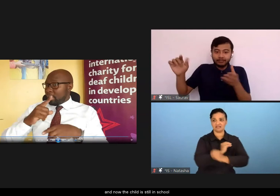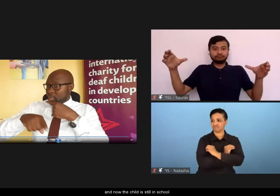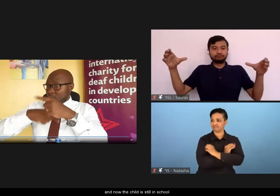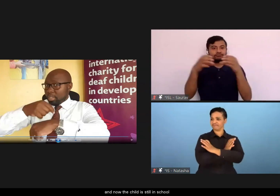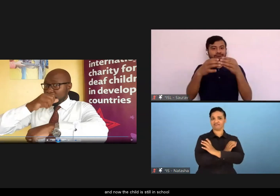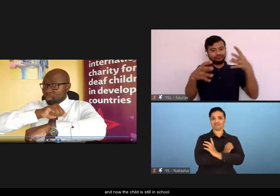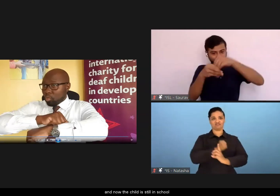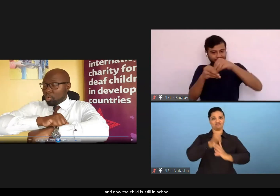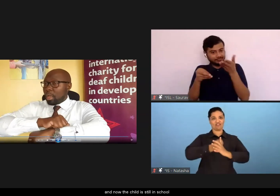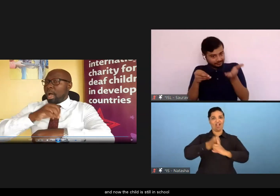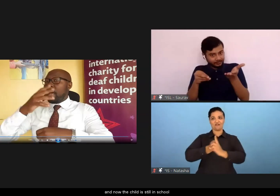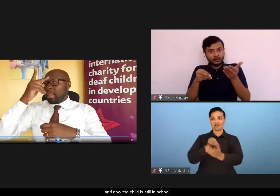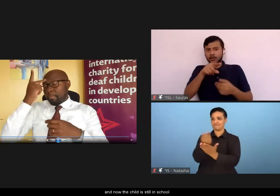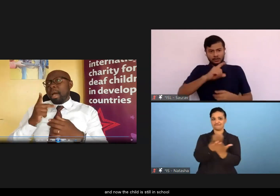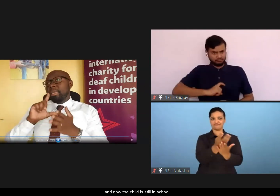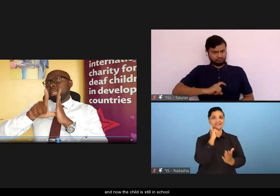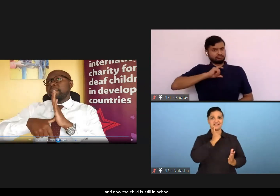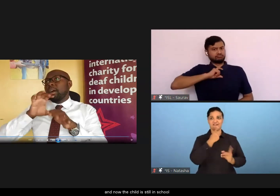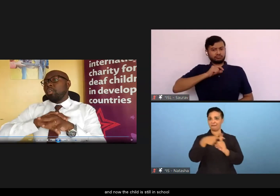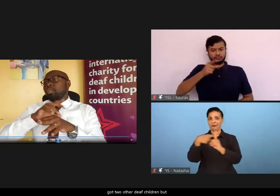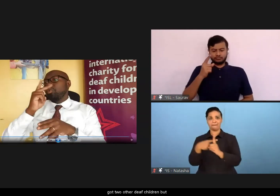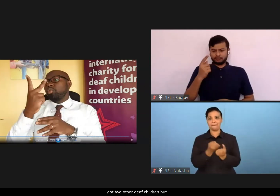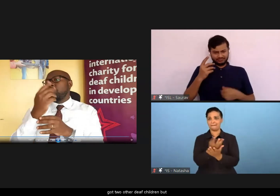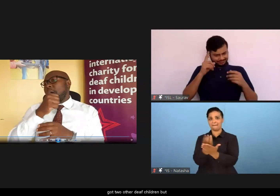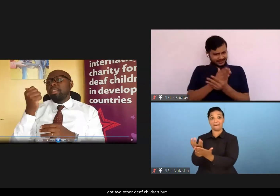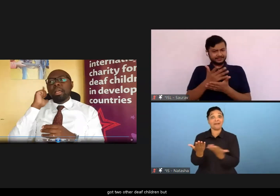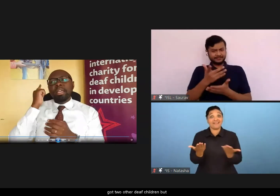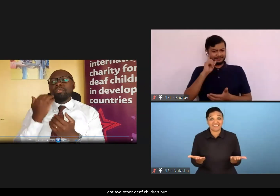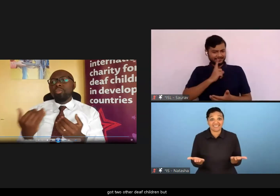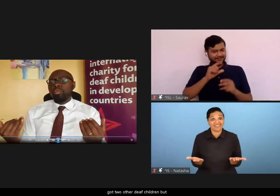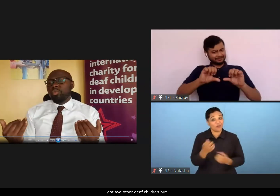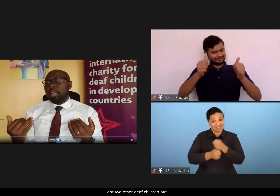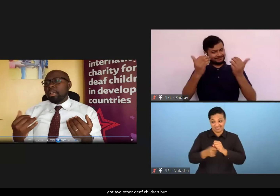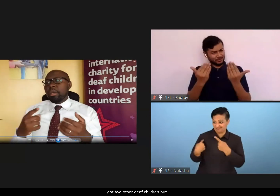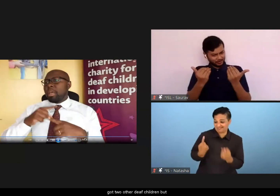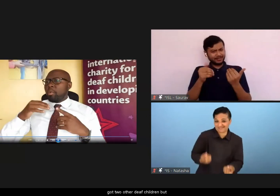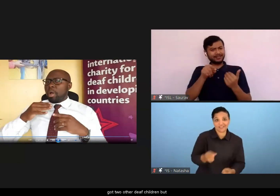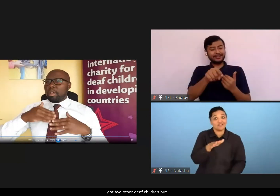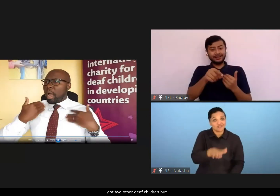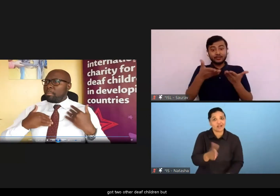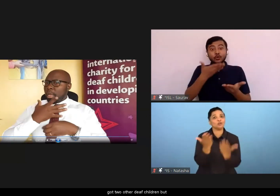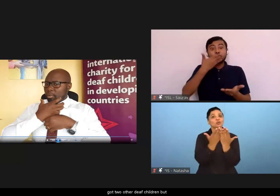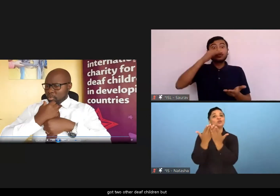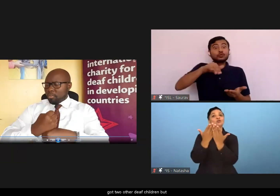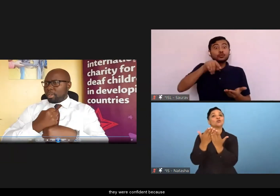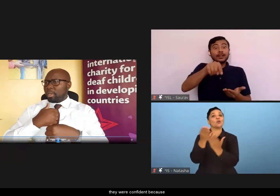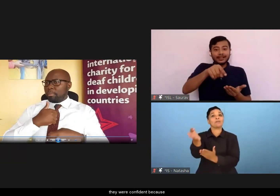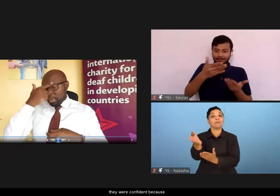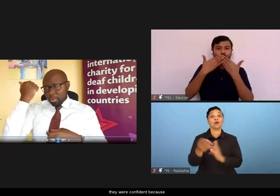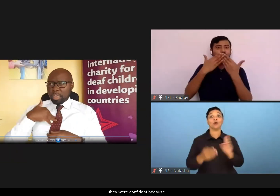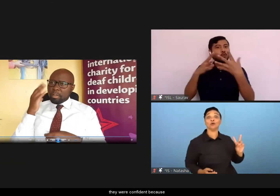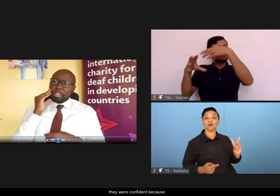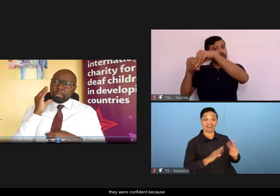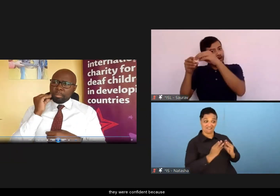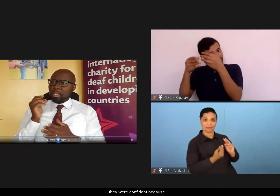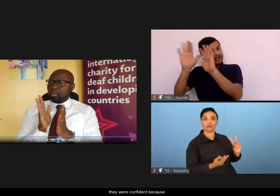now, the child is still in school, and their parent later got two other deaf children. But now, they